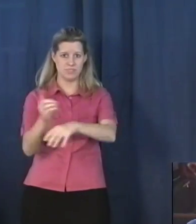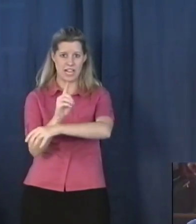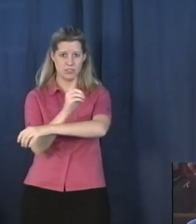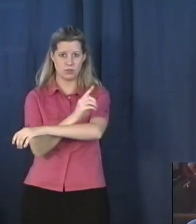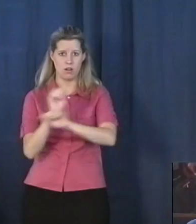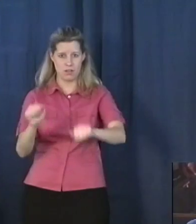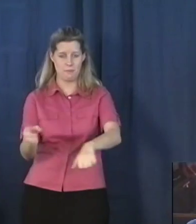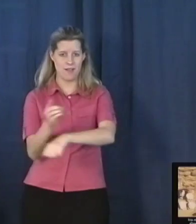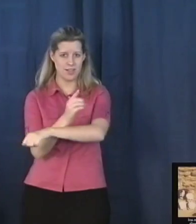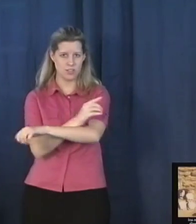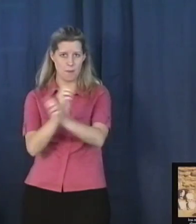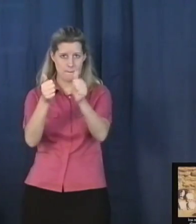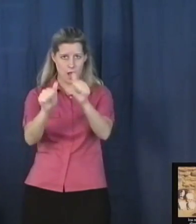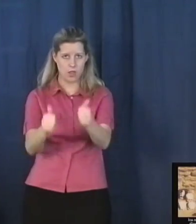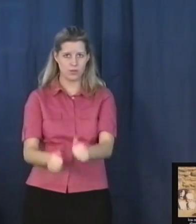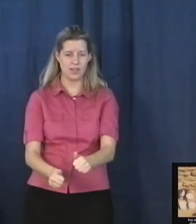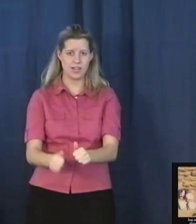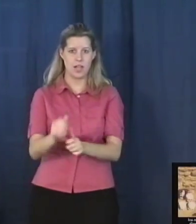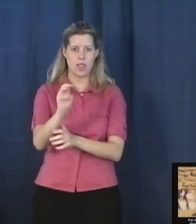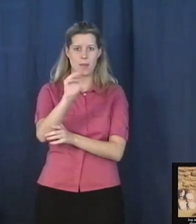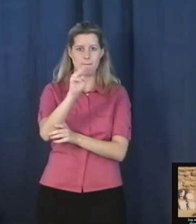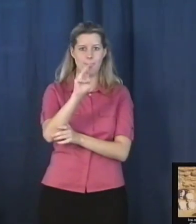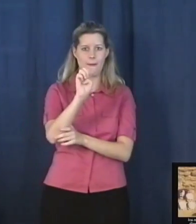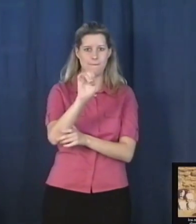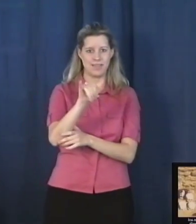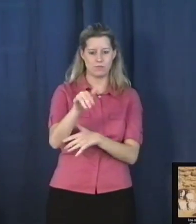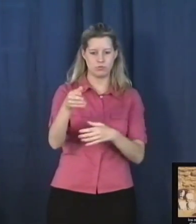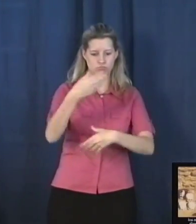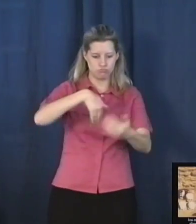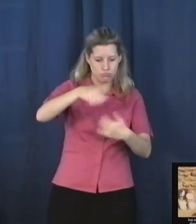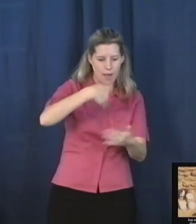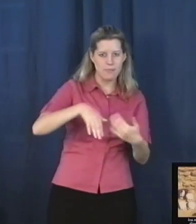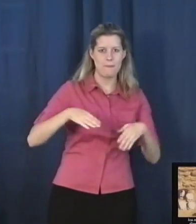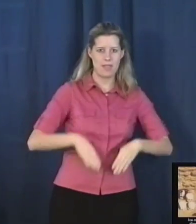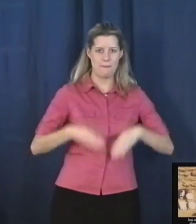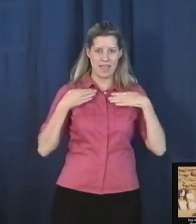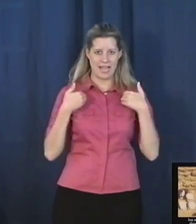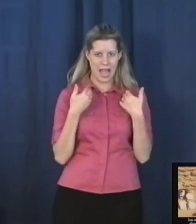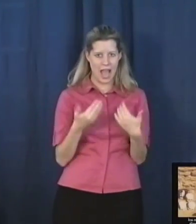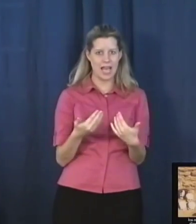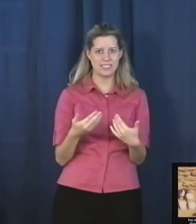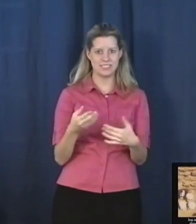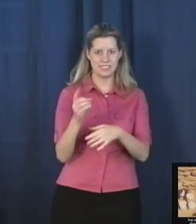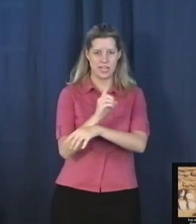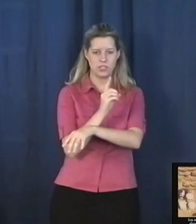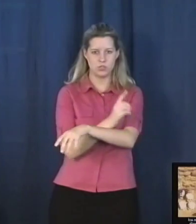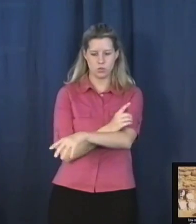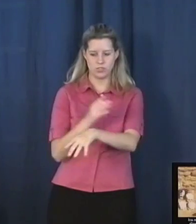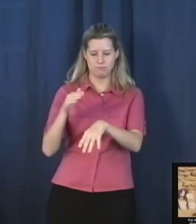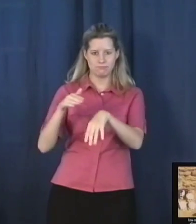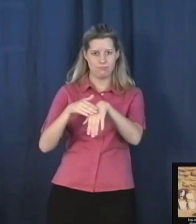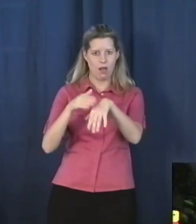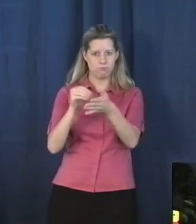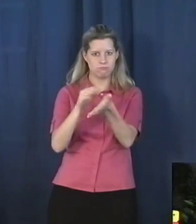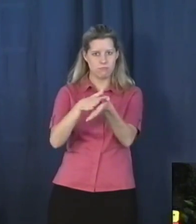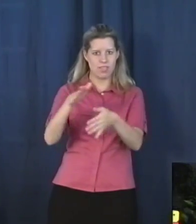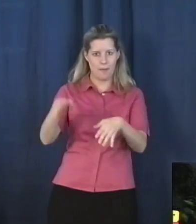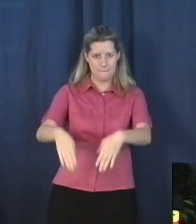It could be a dinosaur on this pottery. The mummy in the grave was wrapped up in a blanket, and it had dinosaurs embroidered into the blanket.